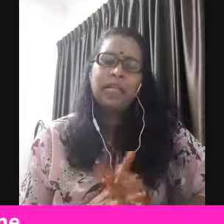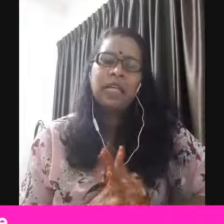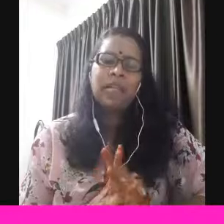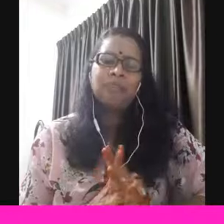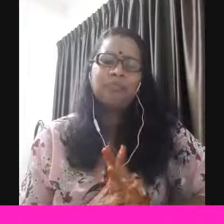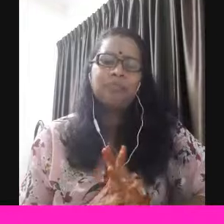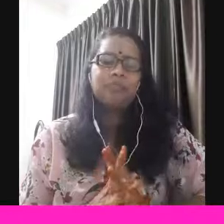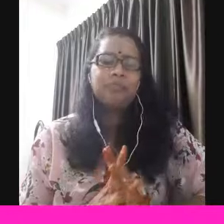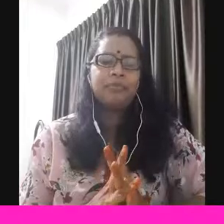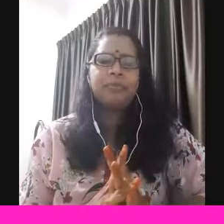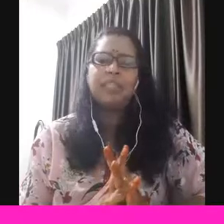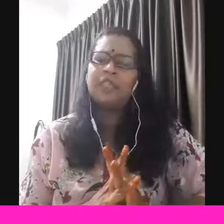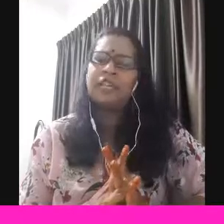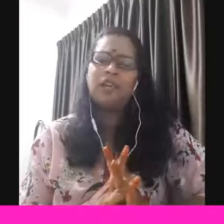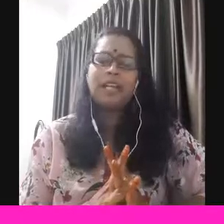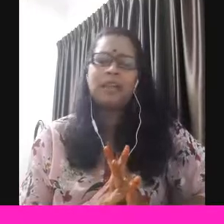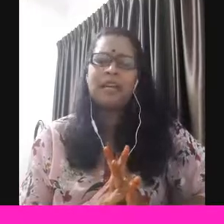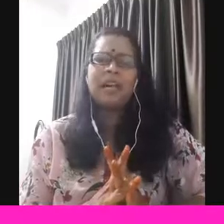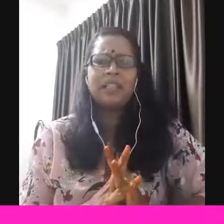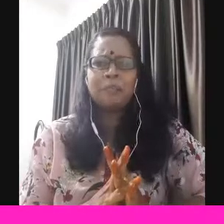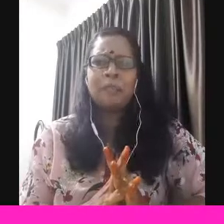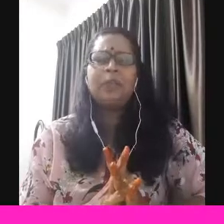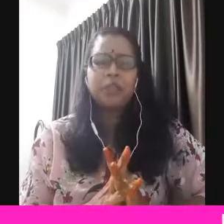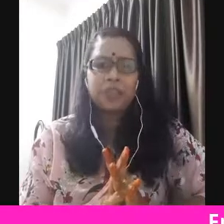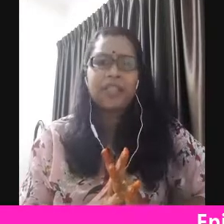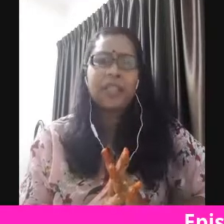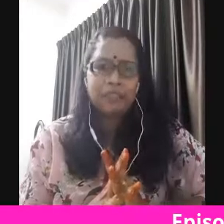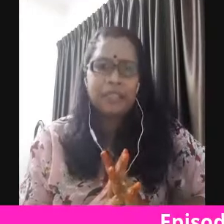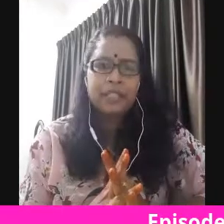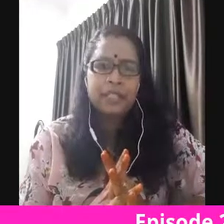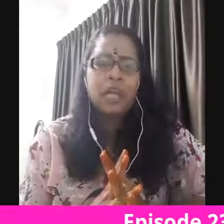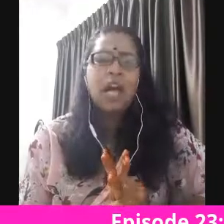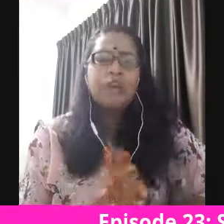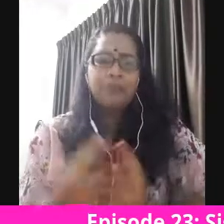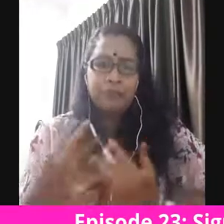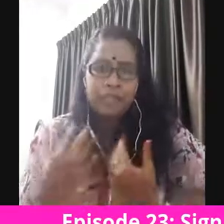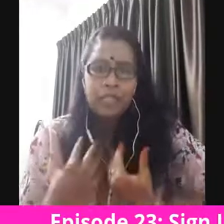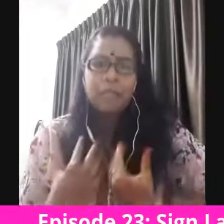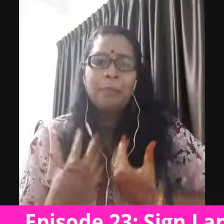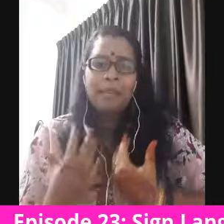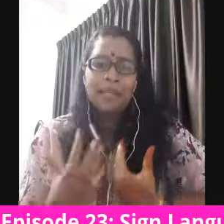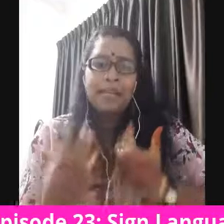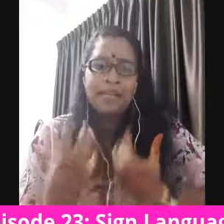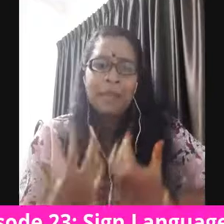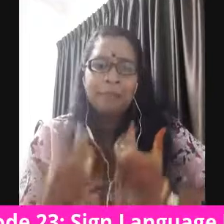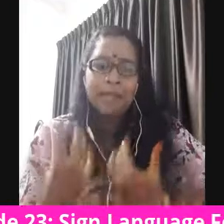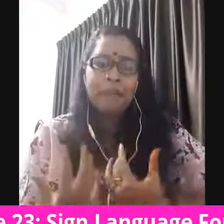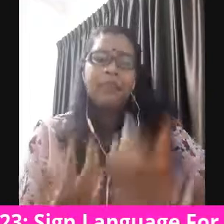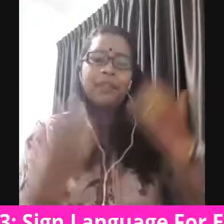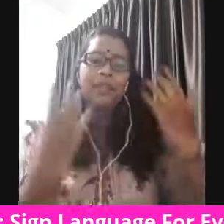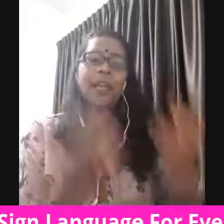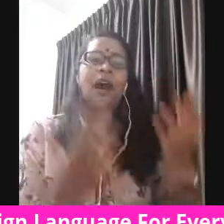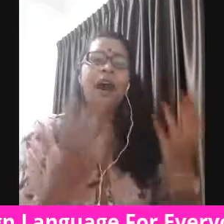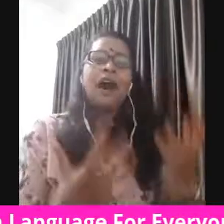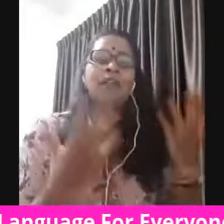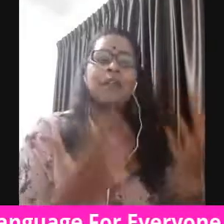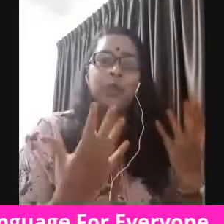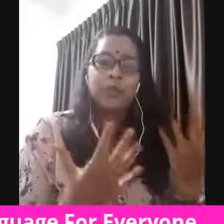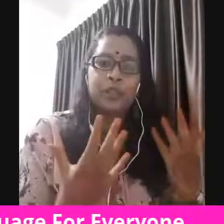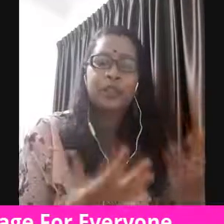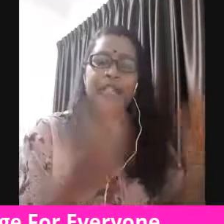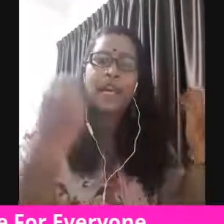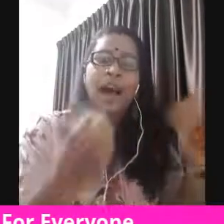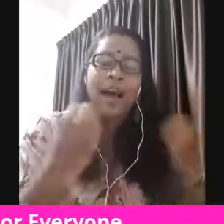For me, we cannot expect other people to create awareness. We must accept them. They are